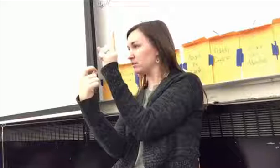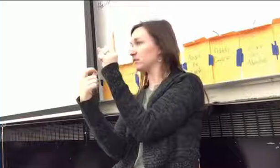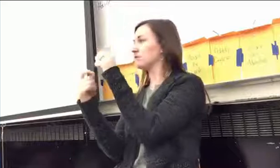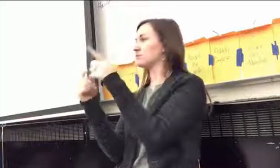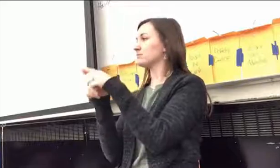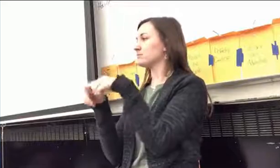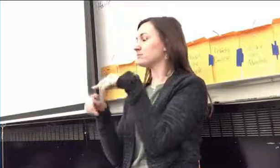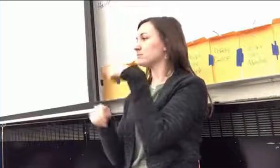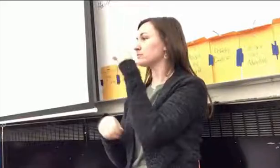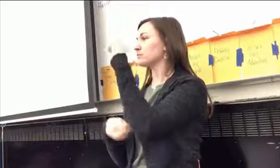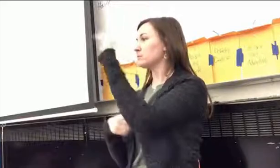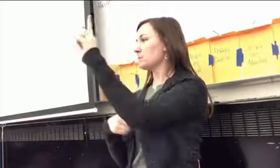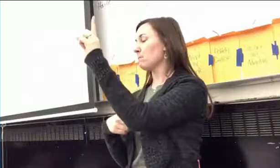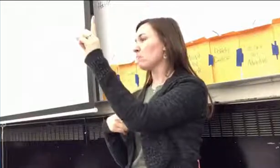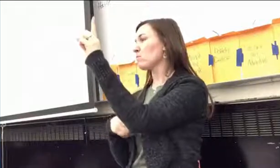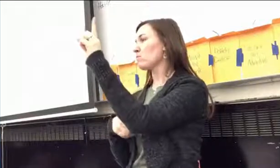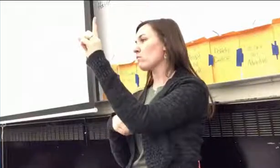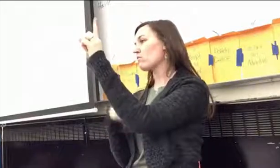it.